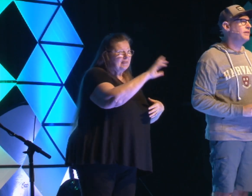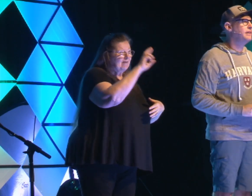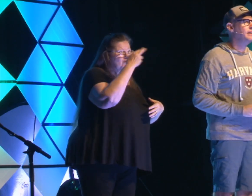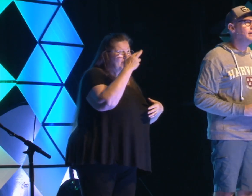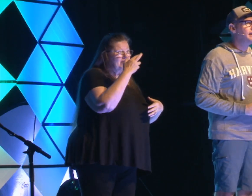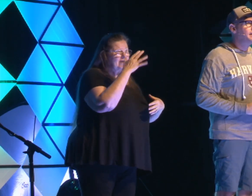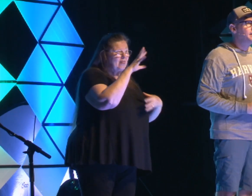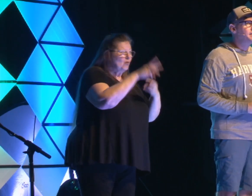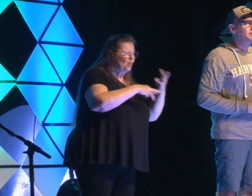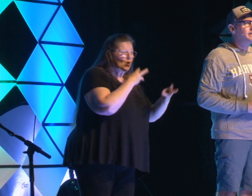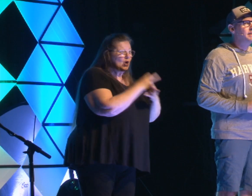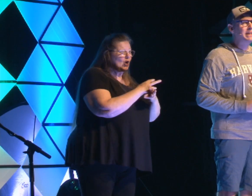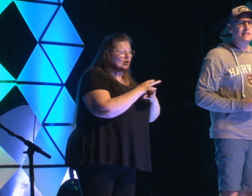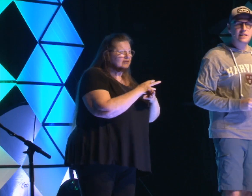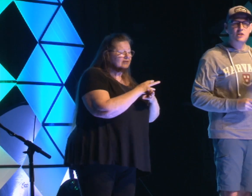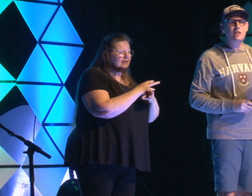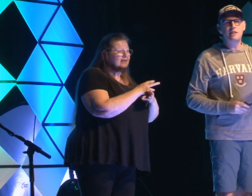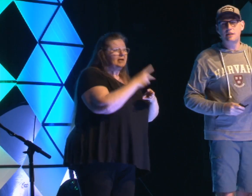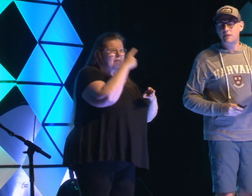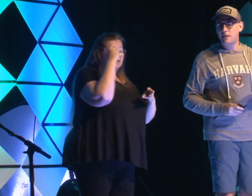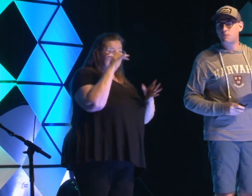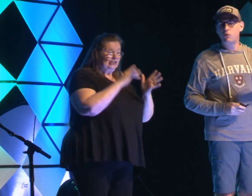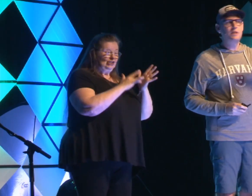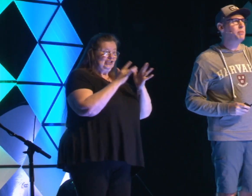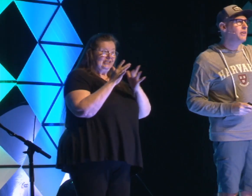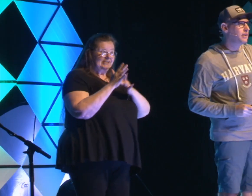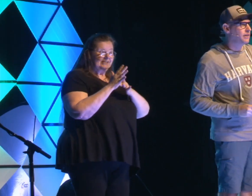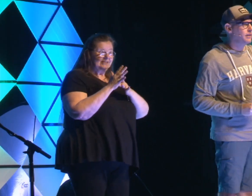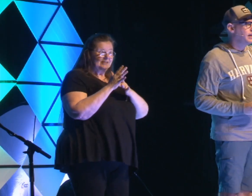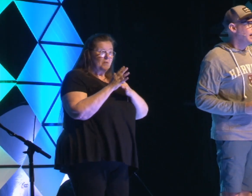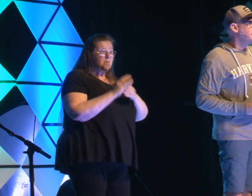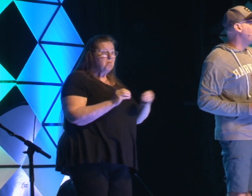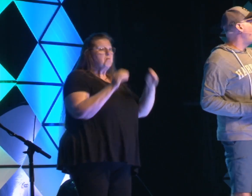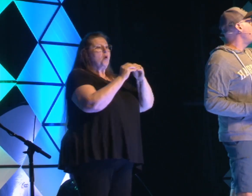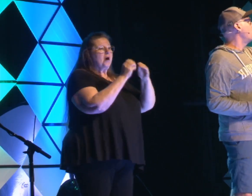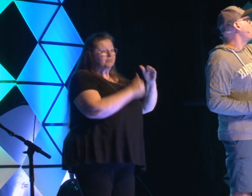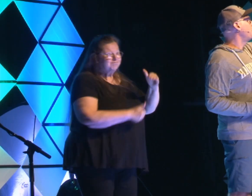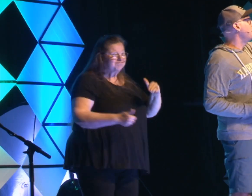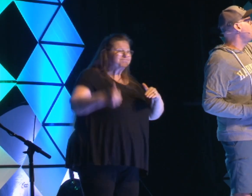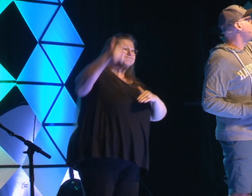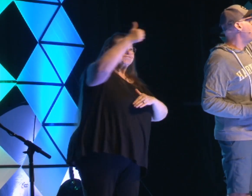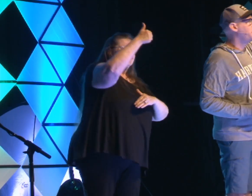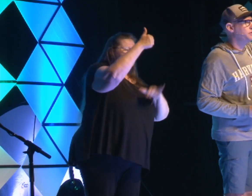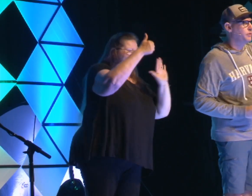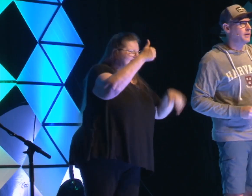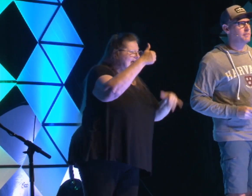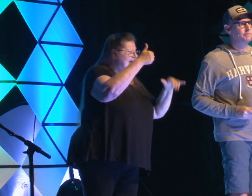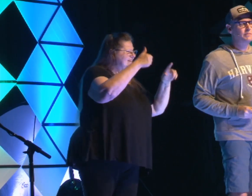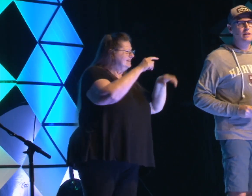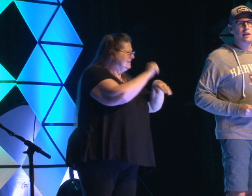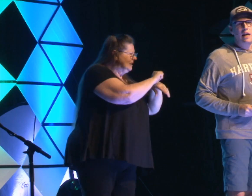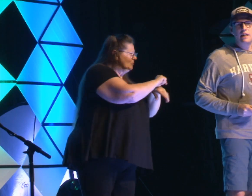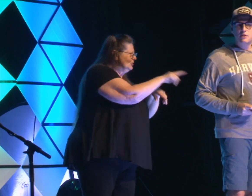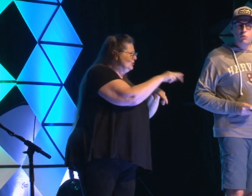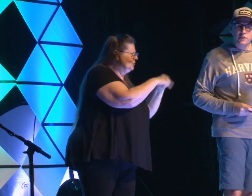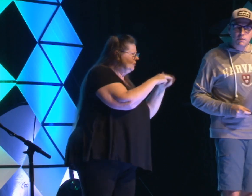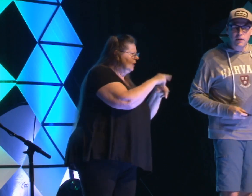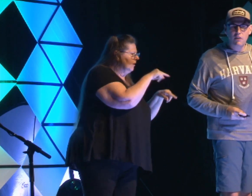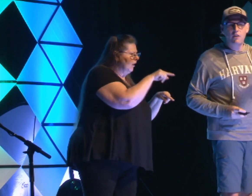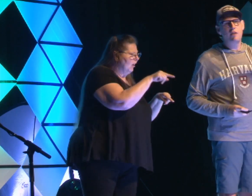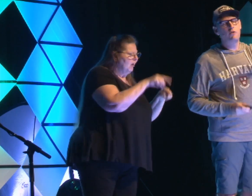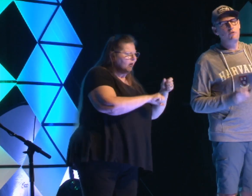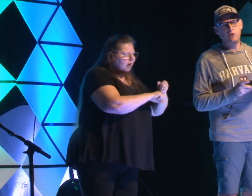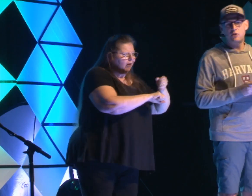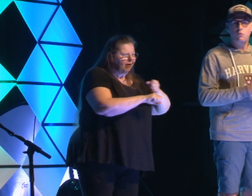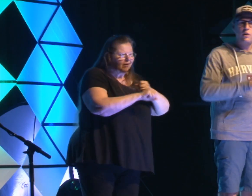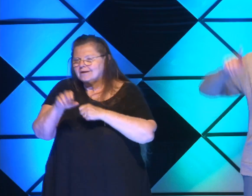world, because this Jesus is more superior than the one that you're building these temples for, and is more